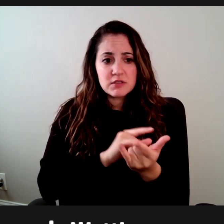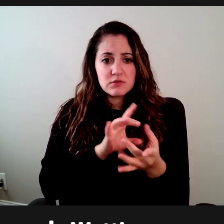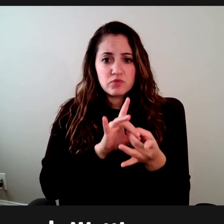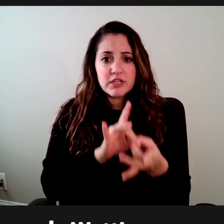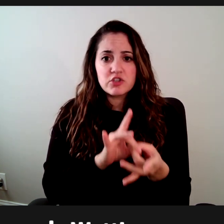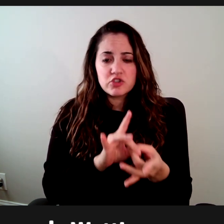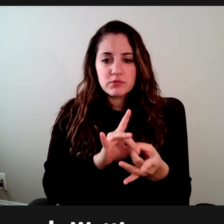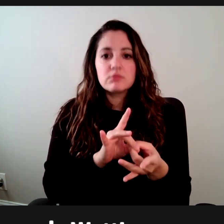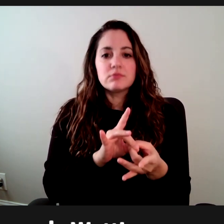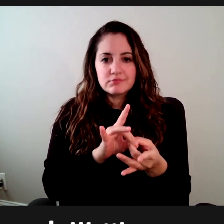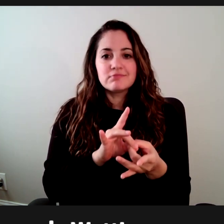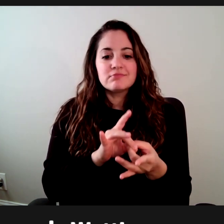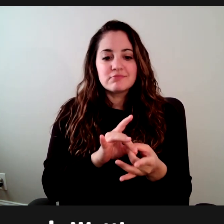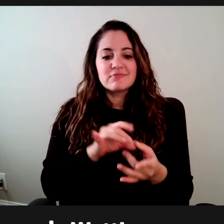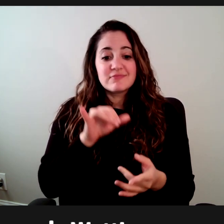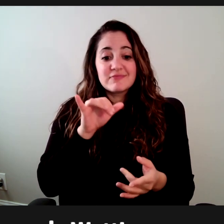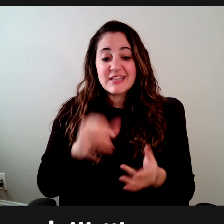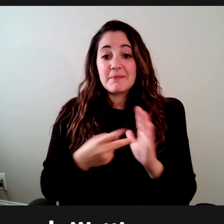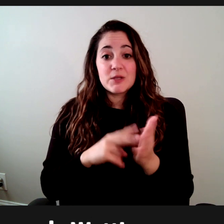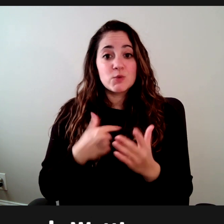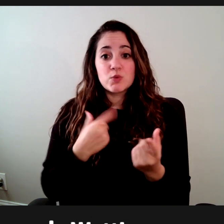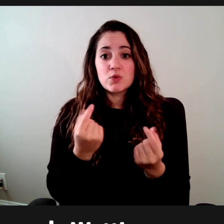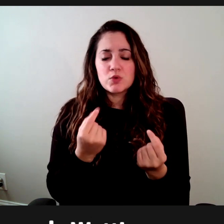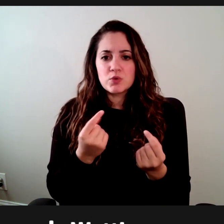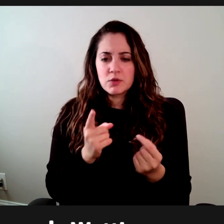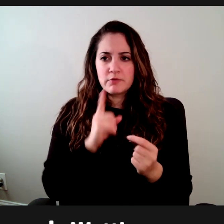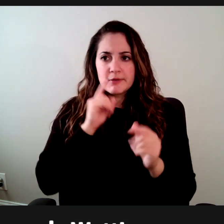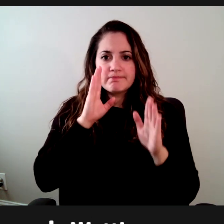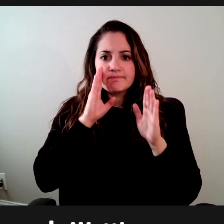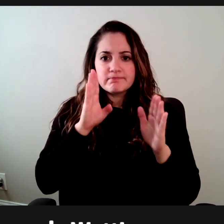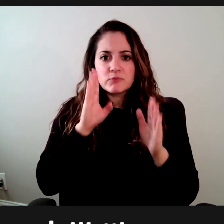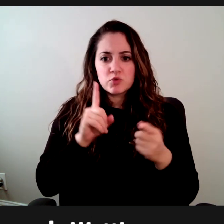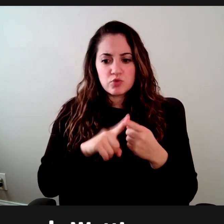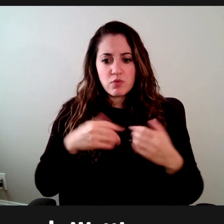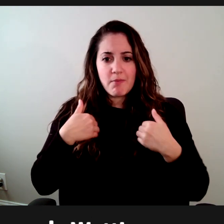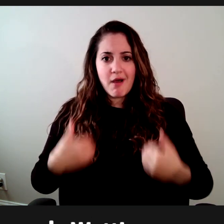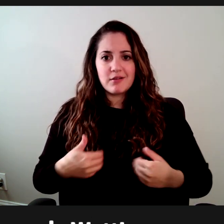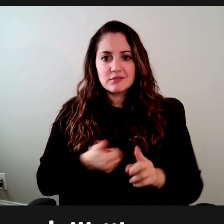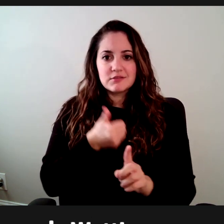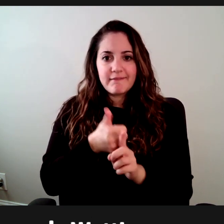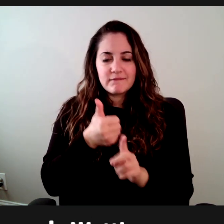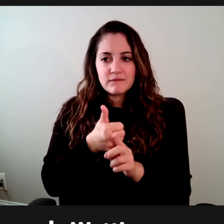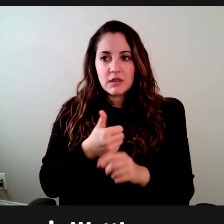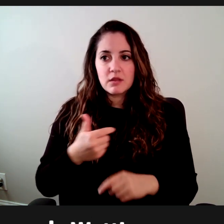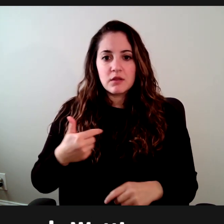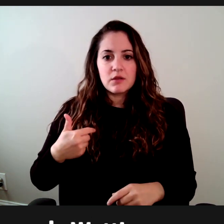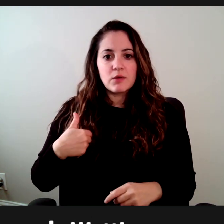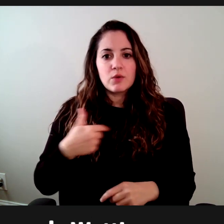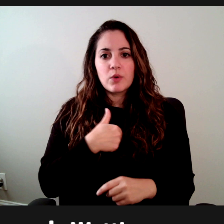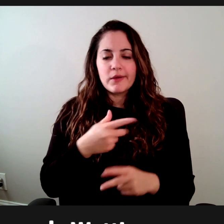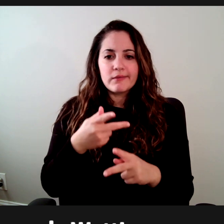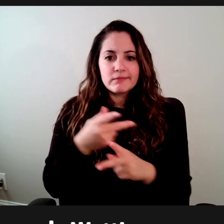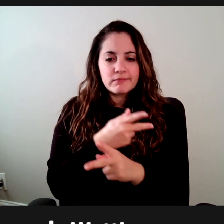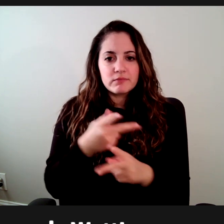to intimacy, relationship, this is the place where we really start to tune in again to the body.